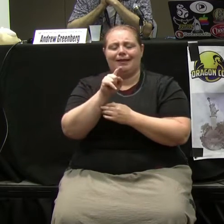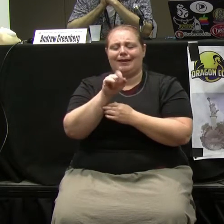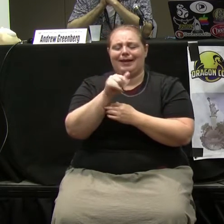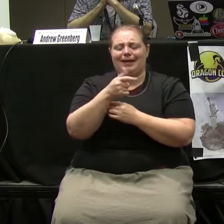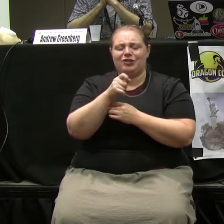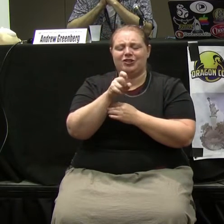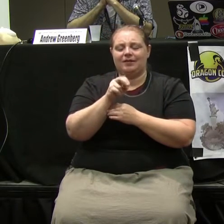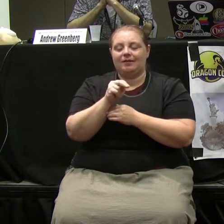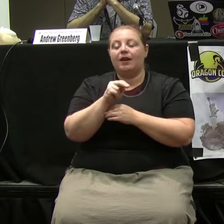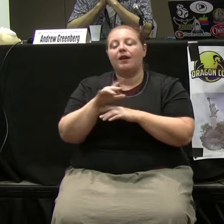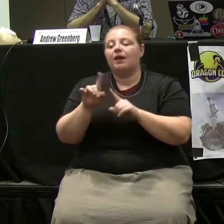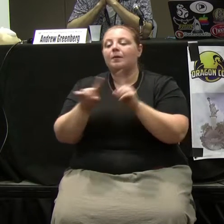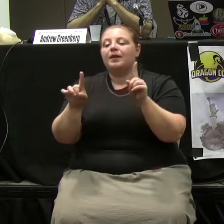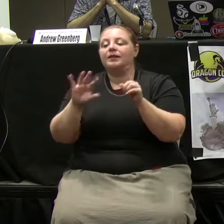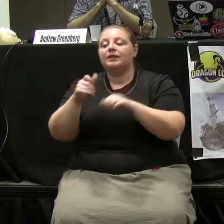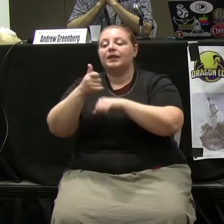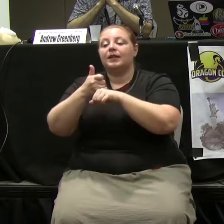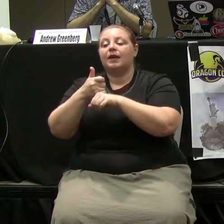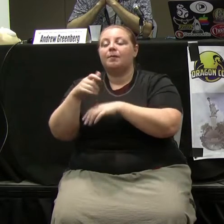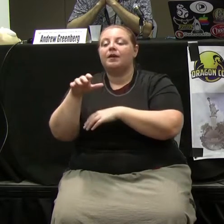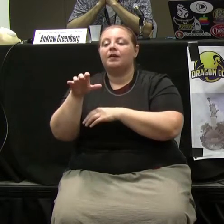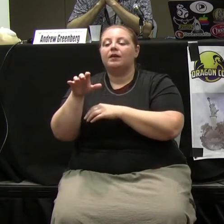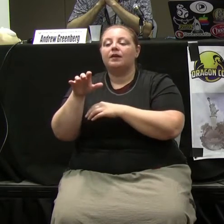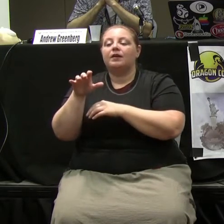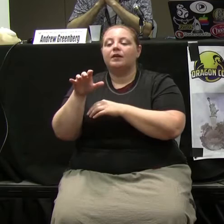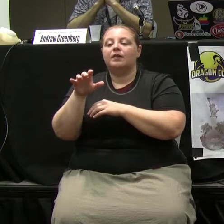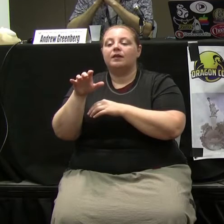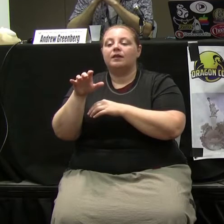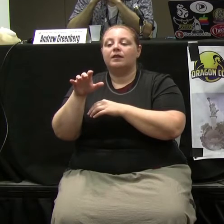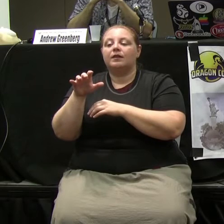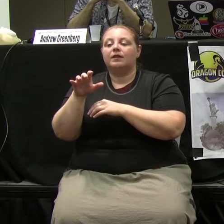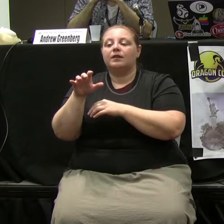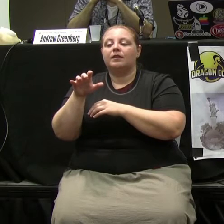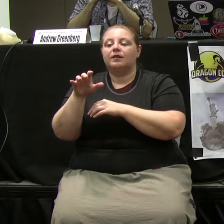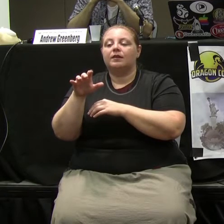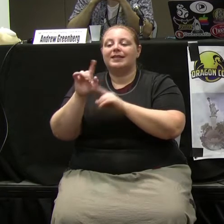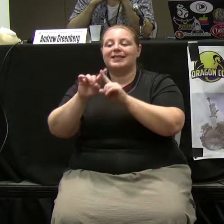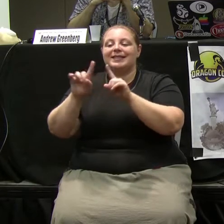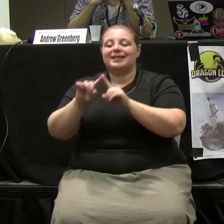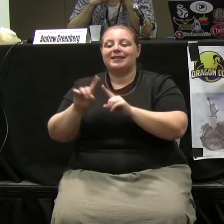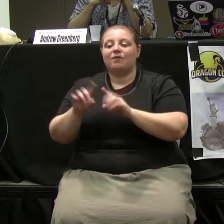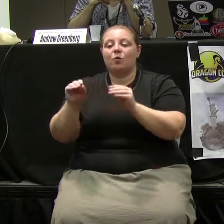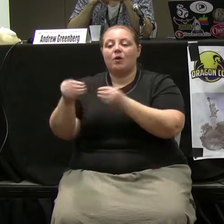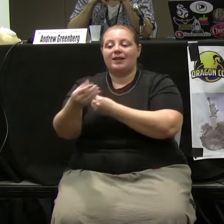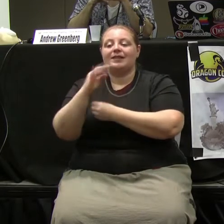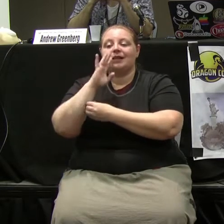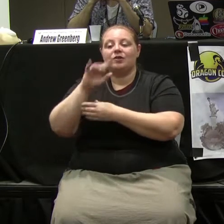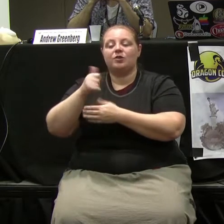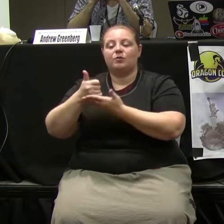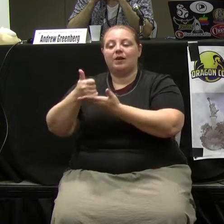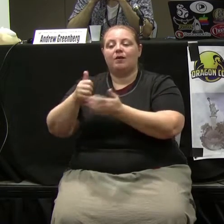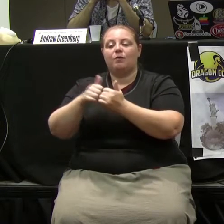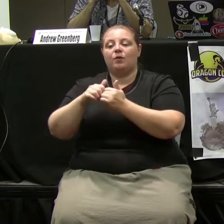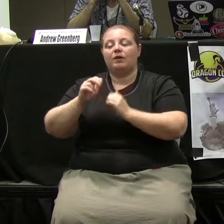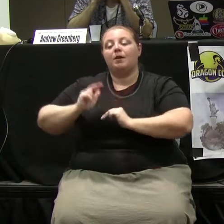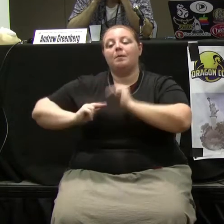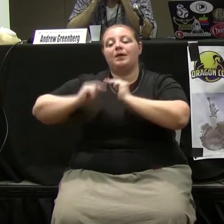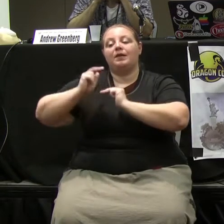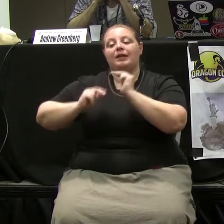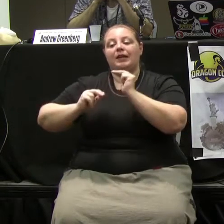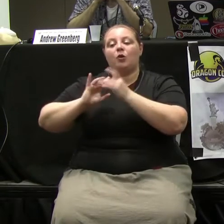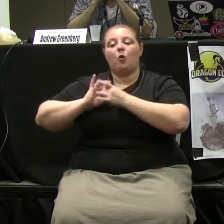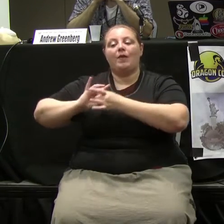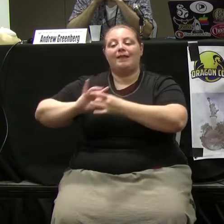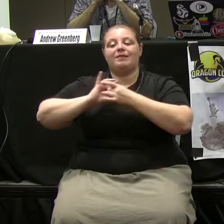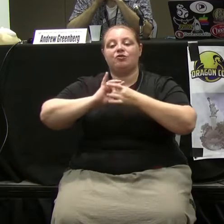developing model legislation, which is something that I believe EFF does and several other organizations do, building organizational